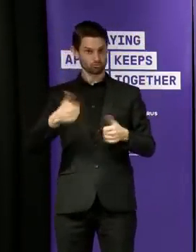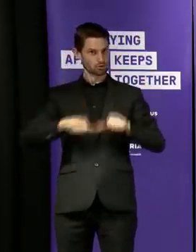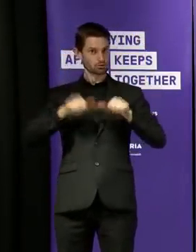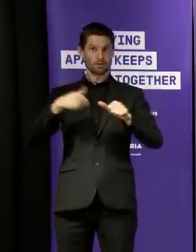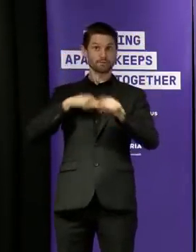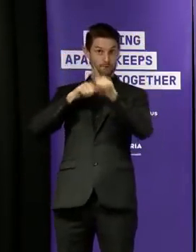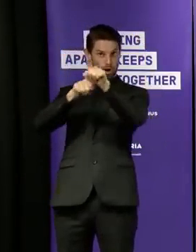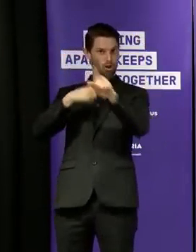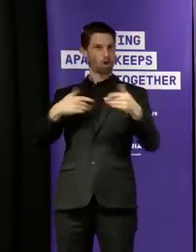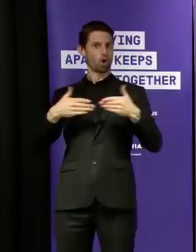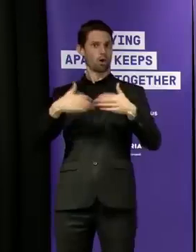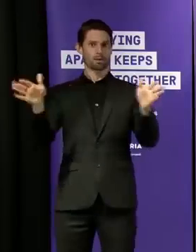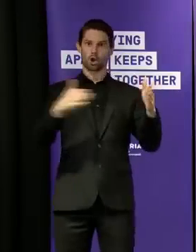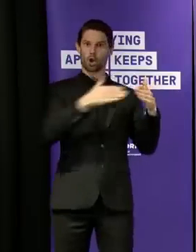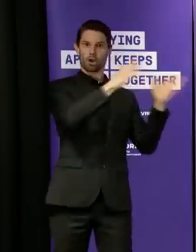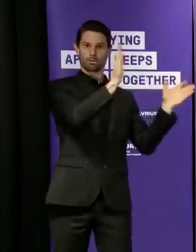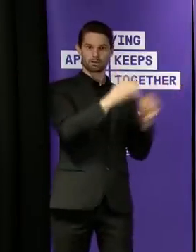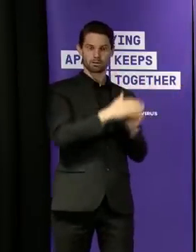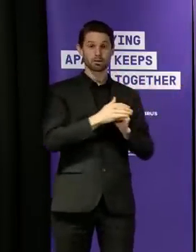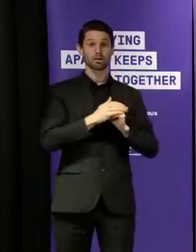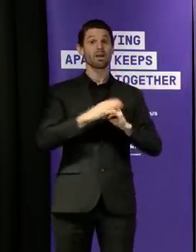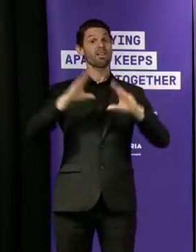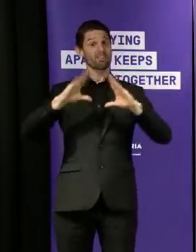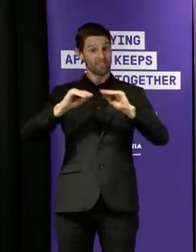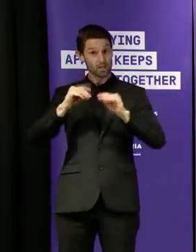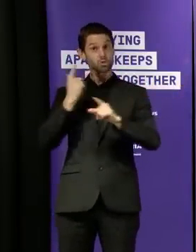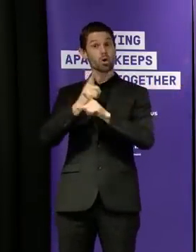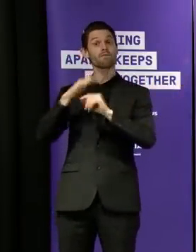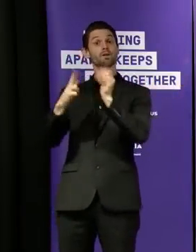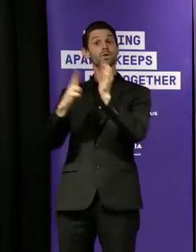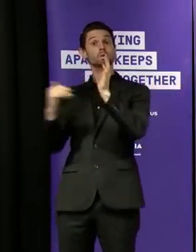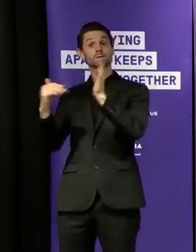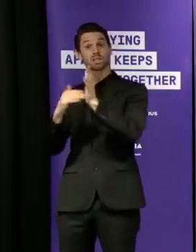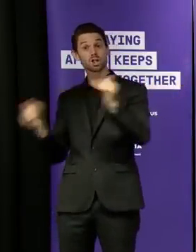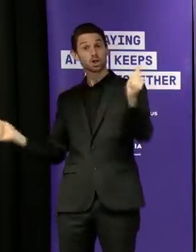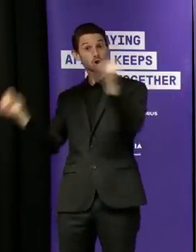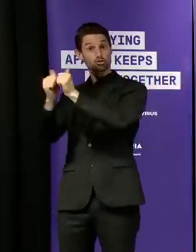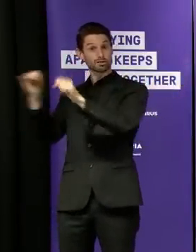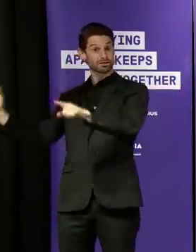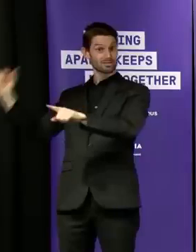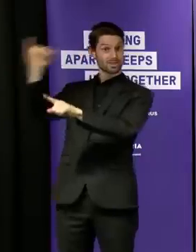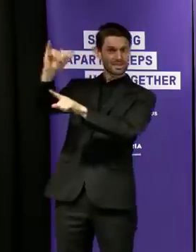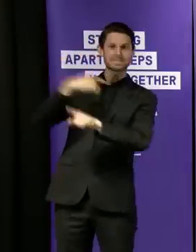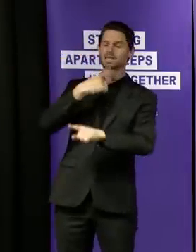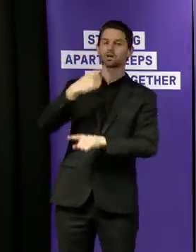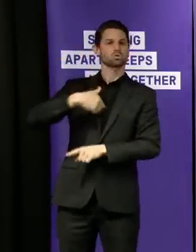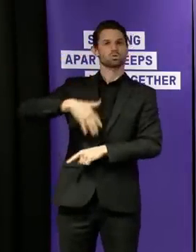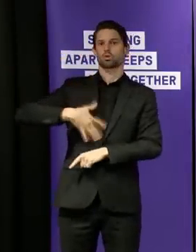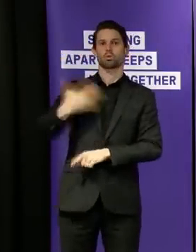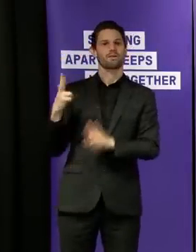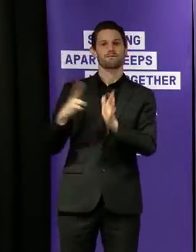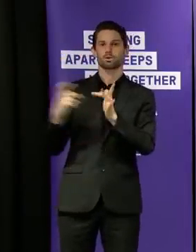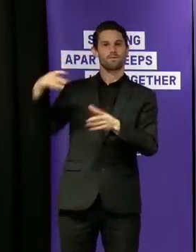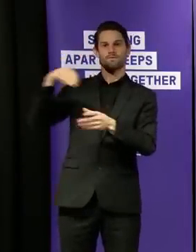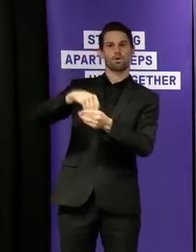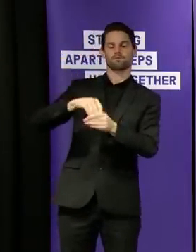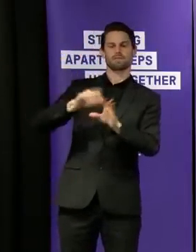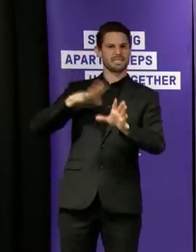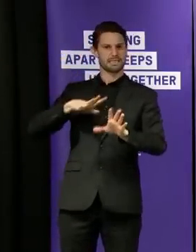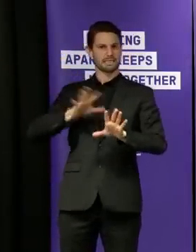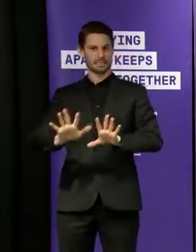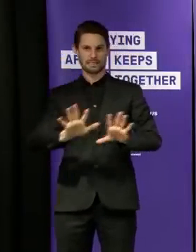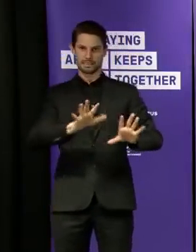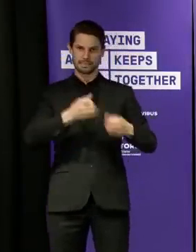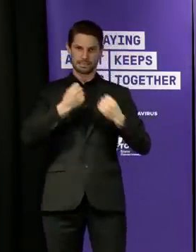ourselves, we are. So we'd actually be better off if we'd done what the federal government has criticised every